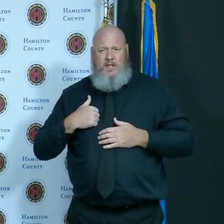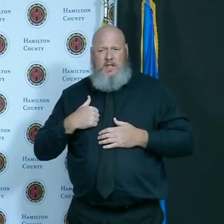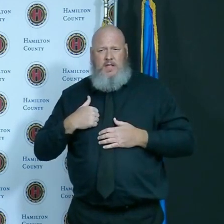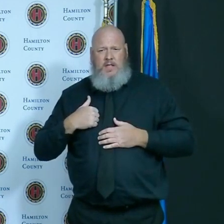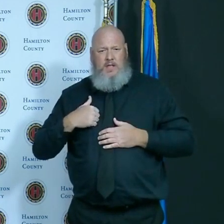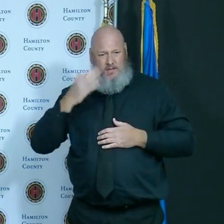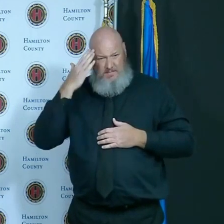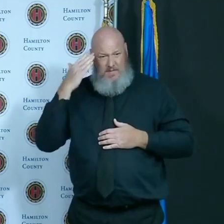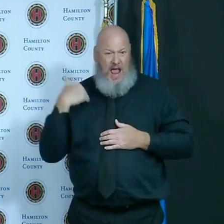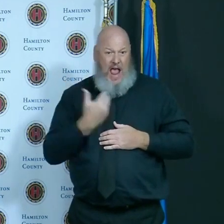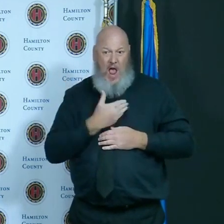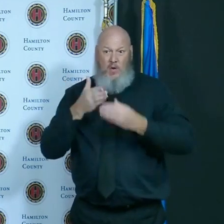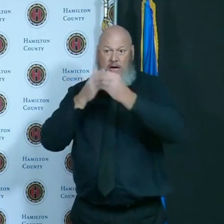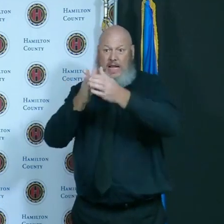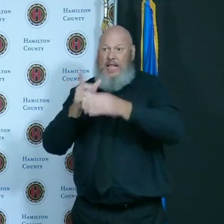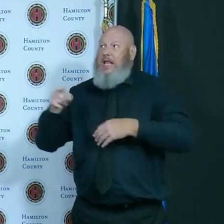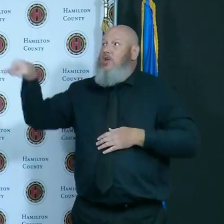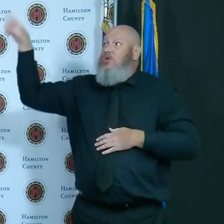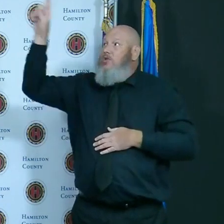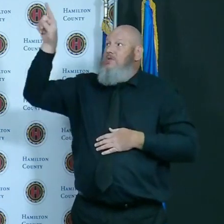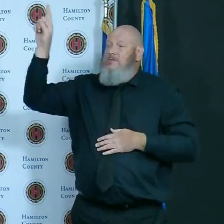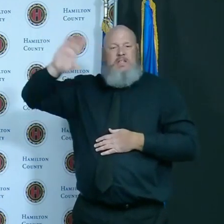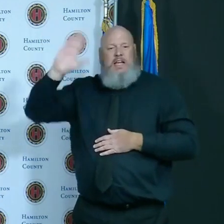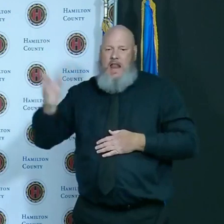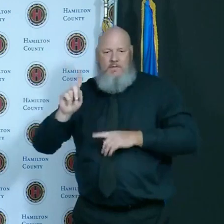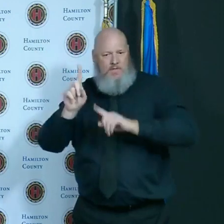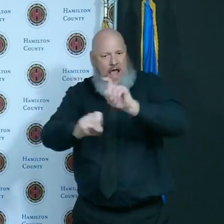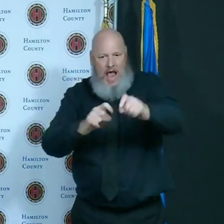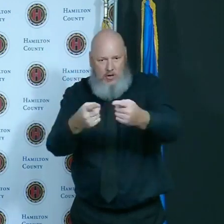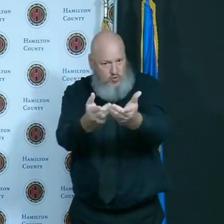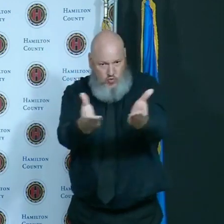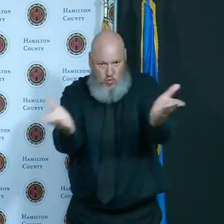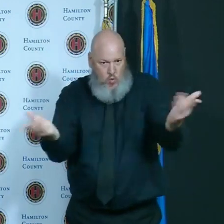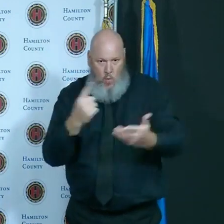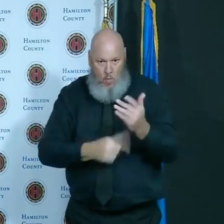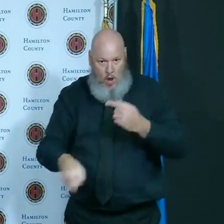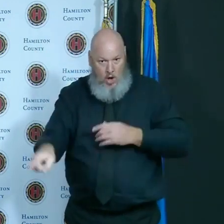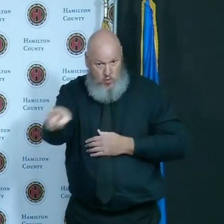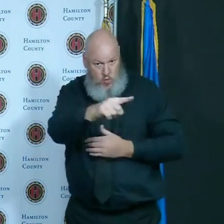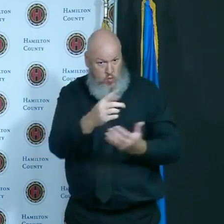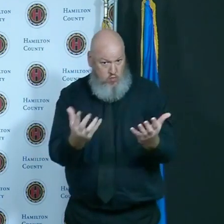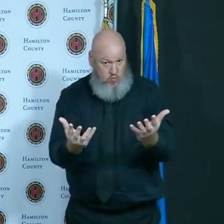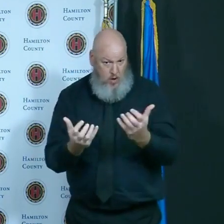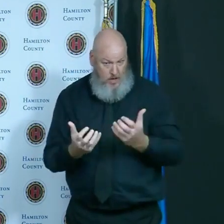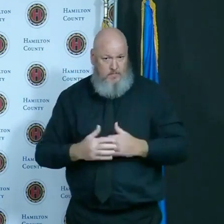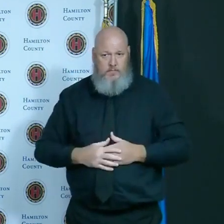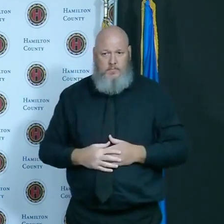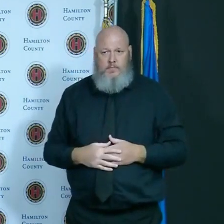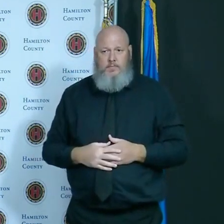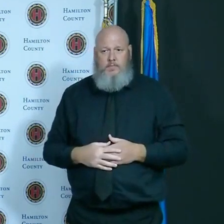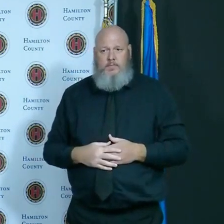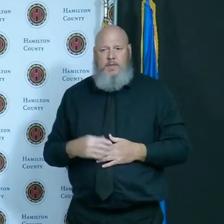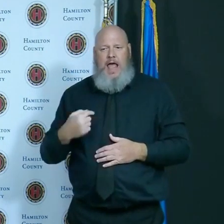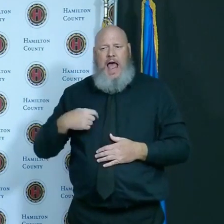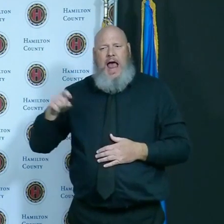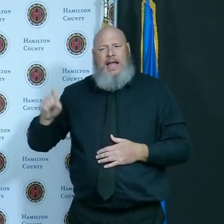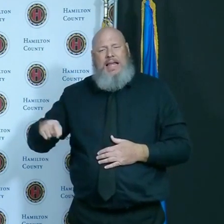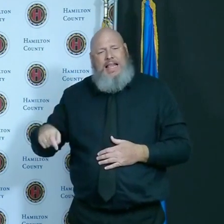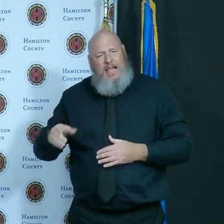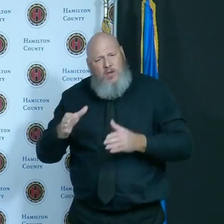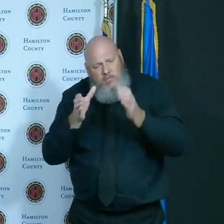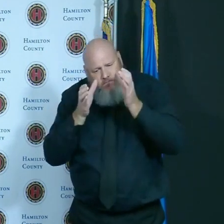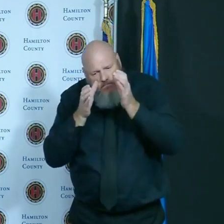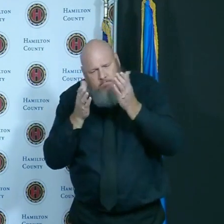navigate COVID-19 together, I need your help. Will you tell me how you feel? How do you see the